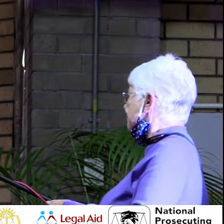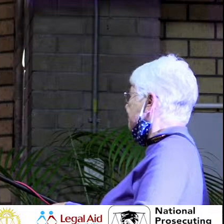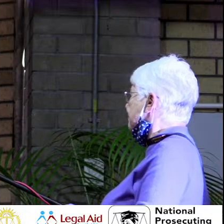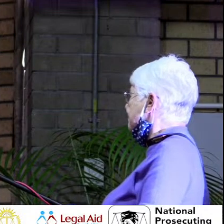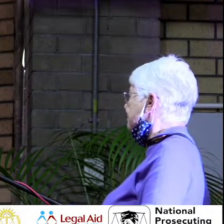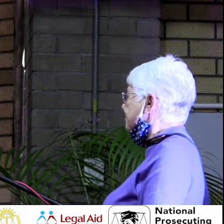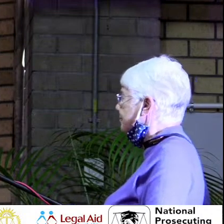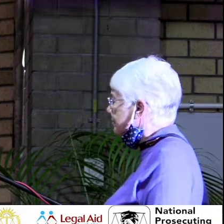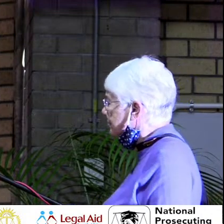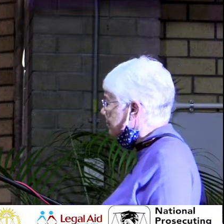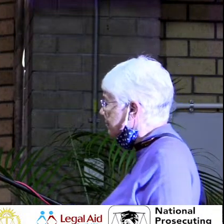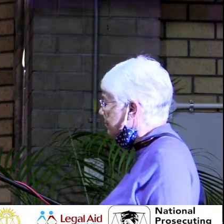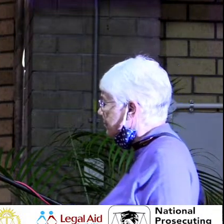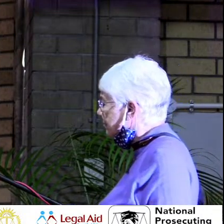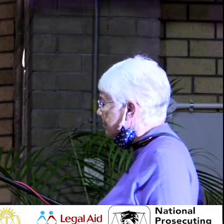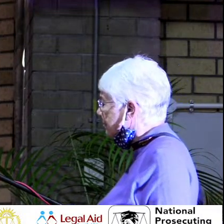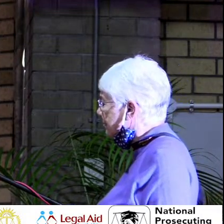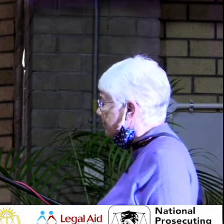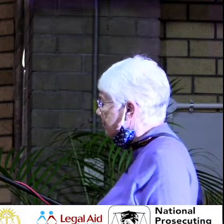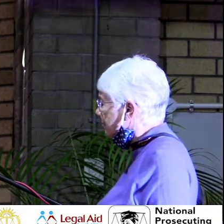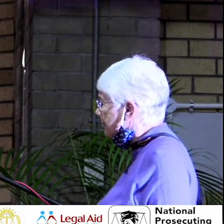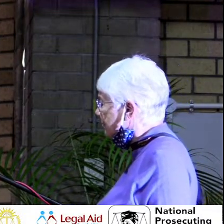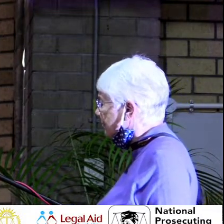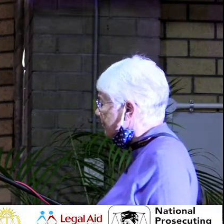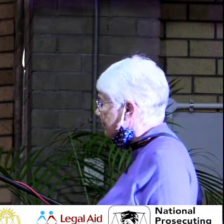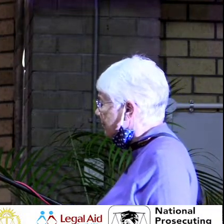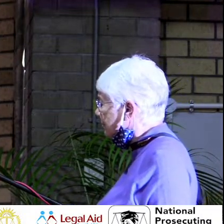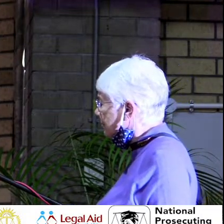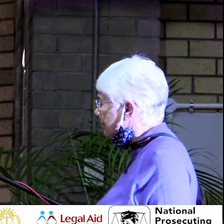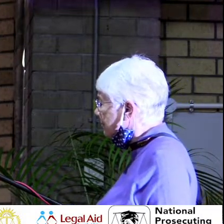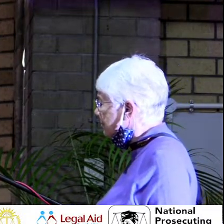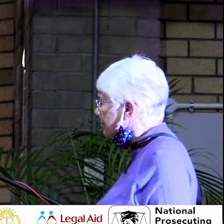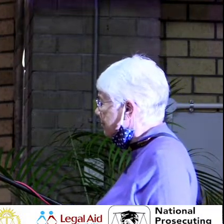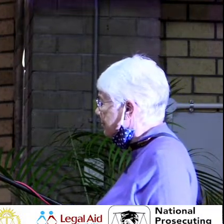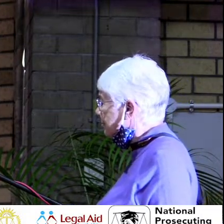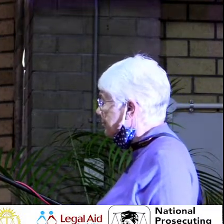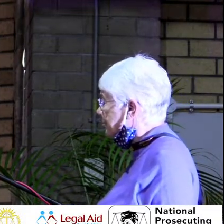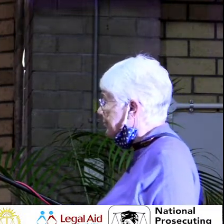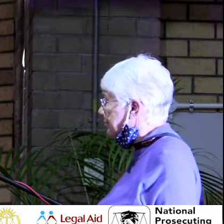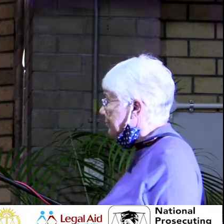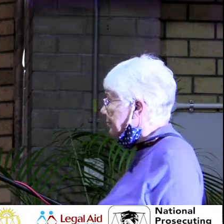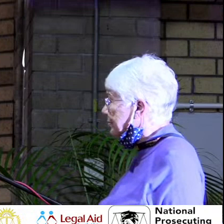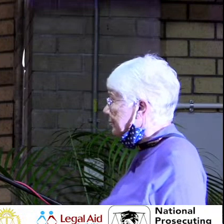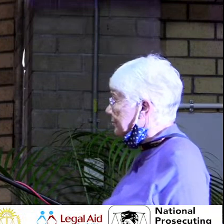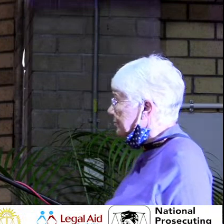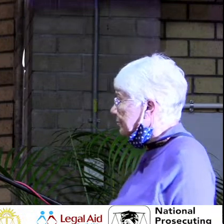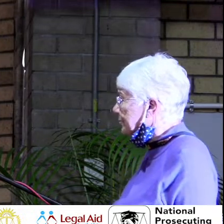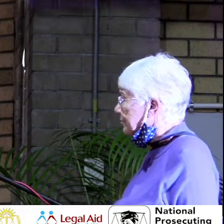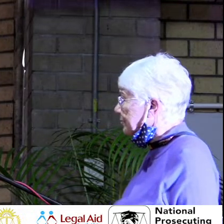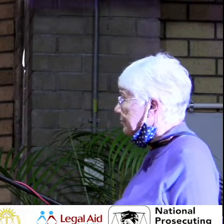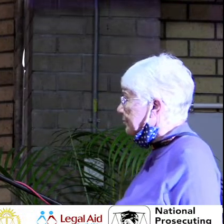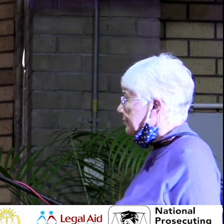Please, ma'am. We will then do the thank you remarks.